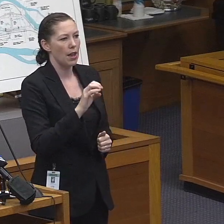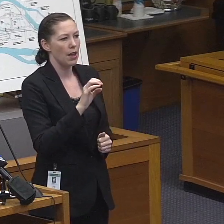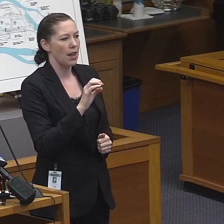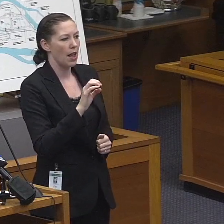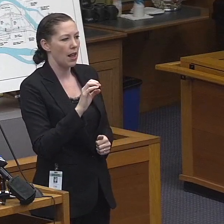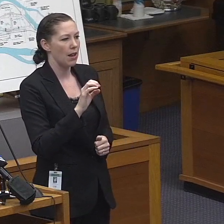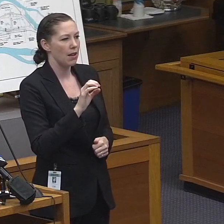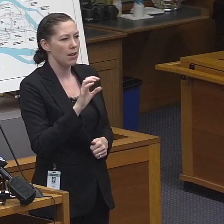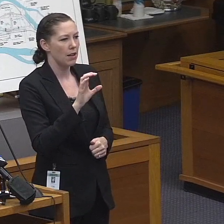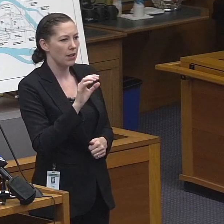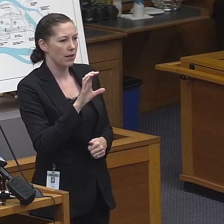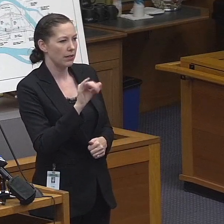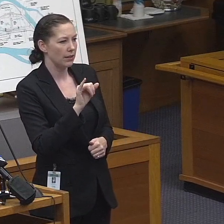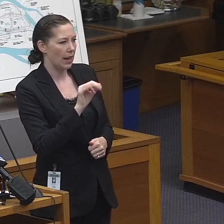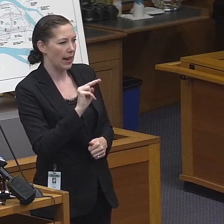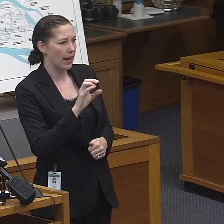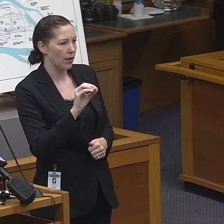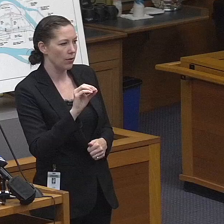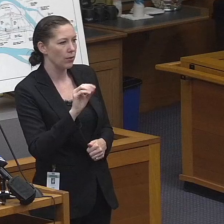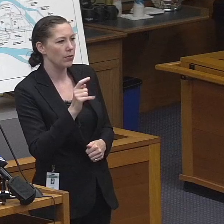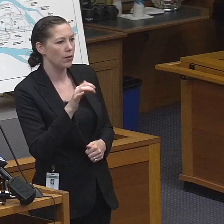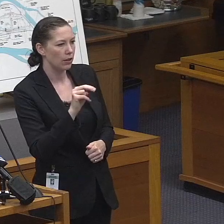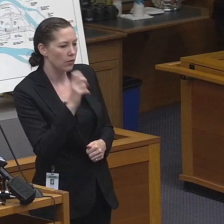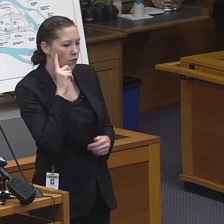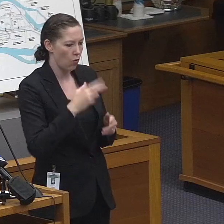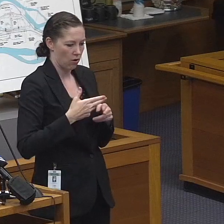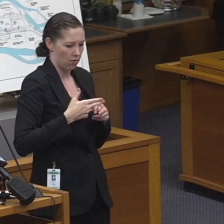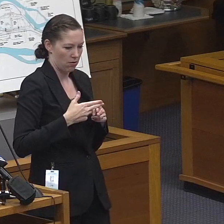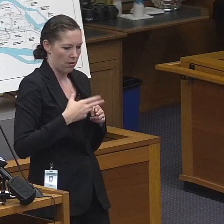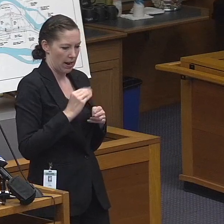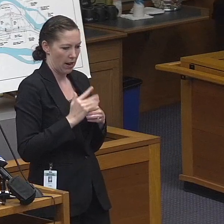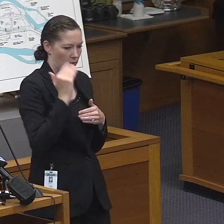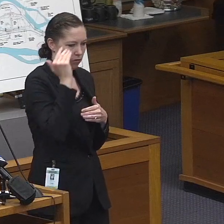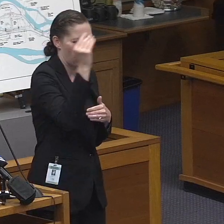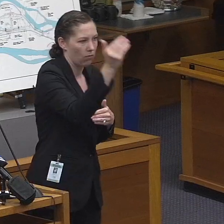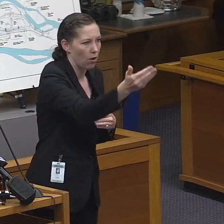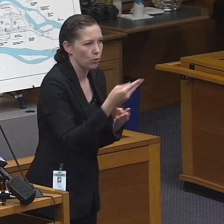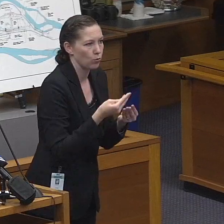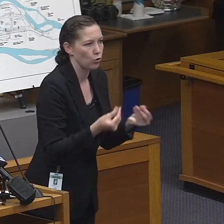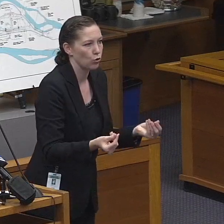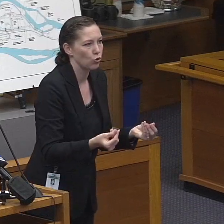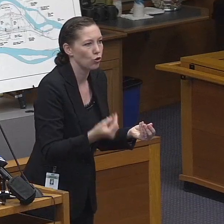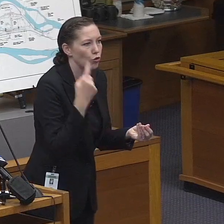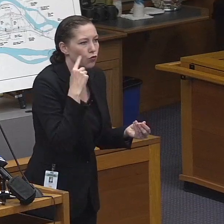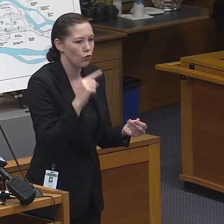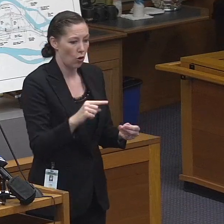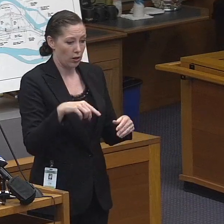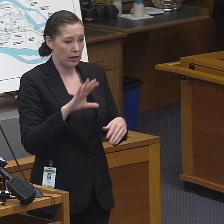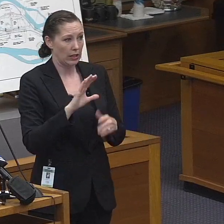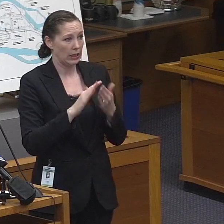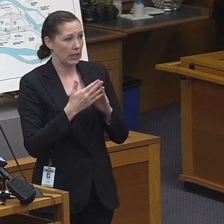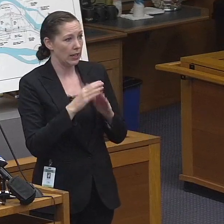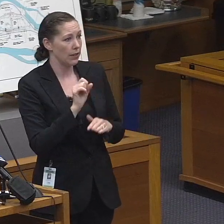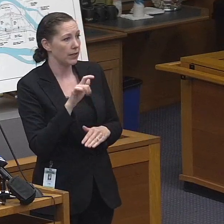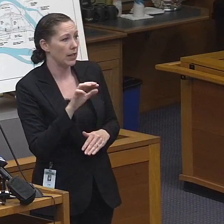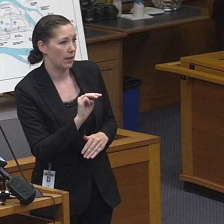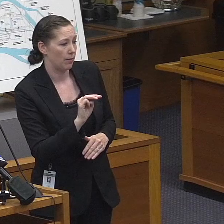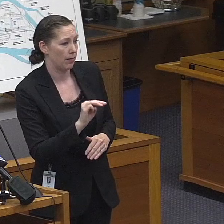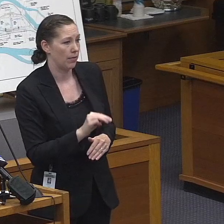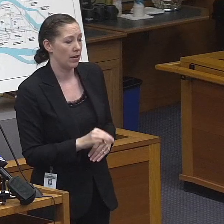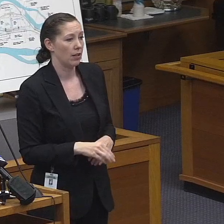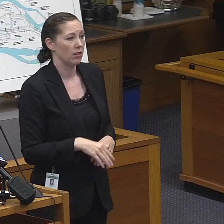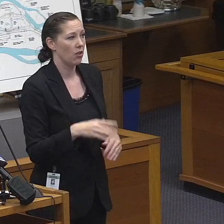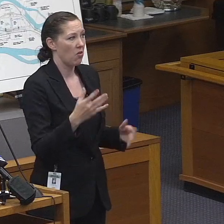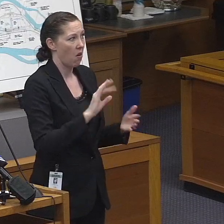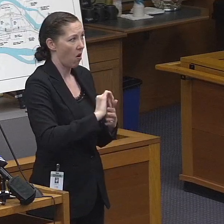best short-term and long-term solutions for the city of Salem's case here. So that consensus was developed